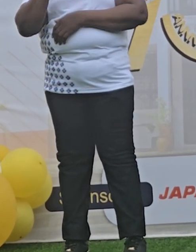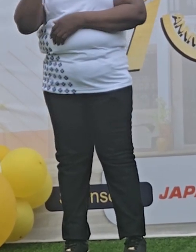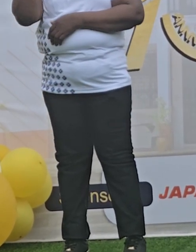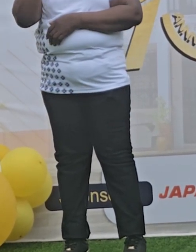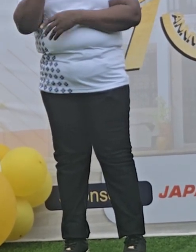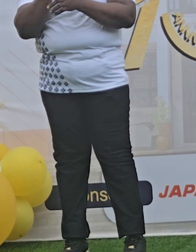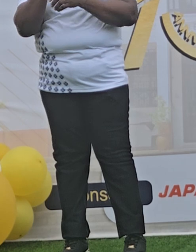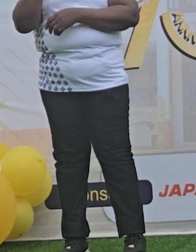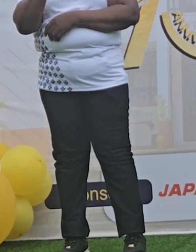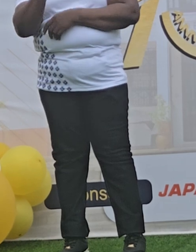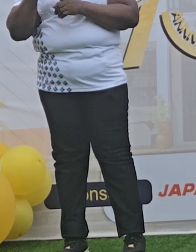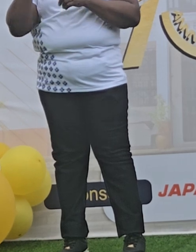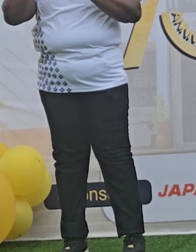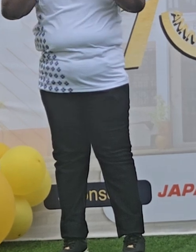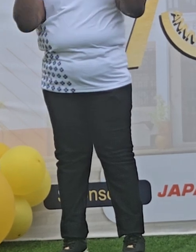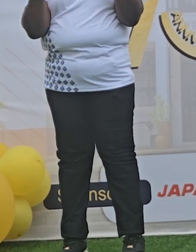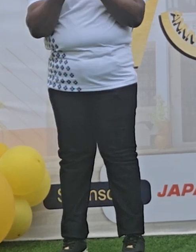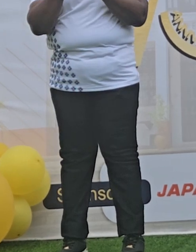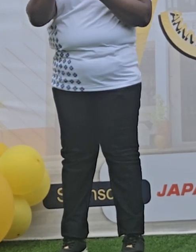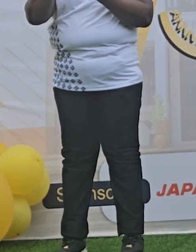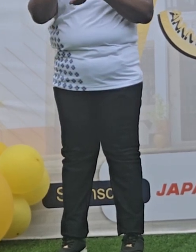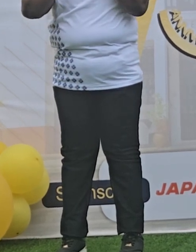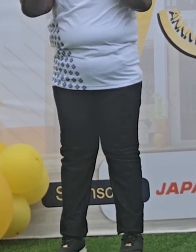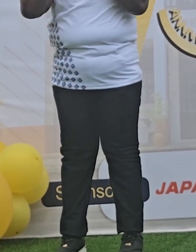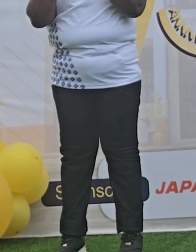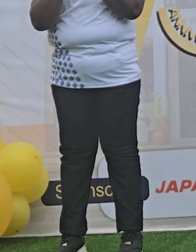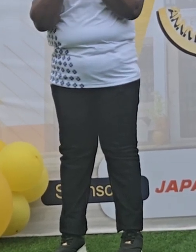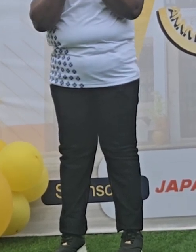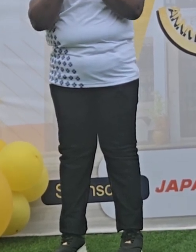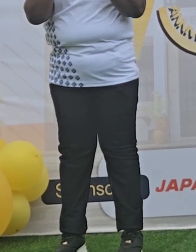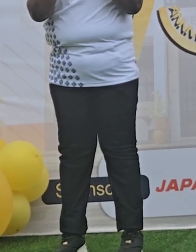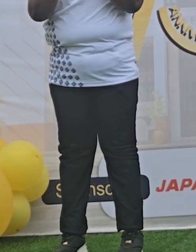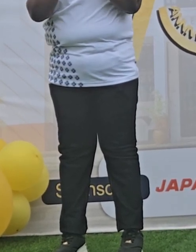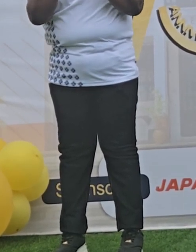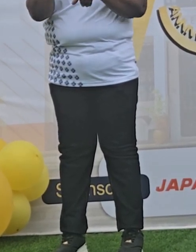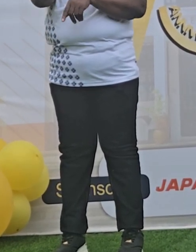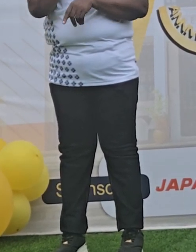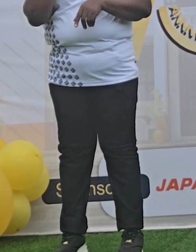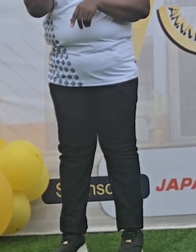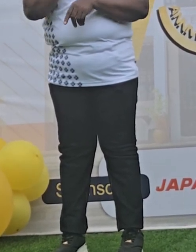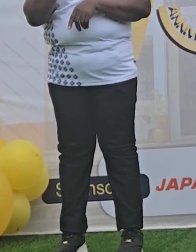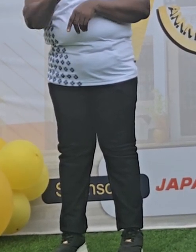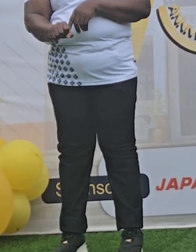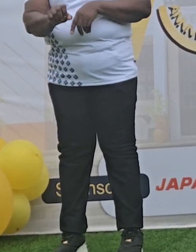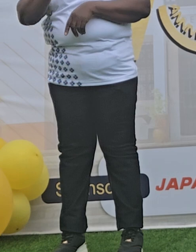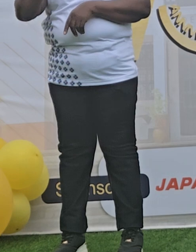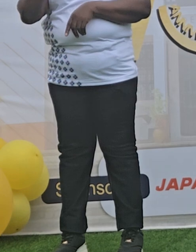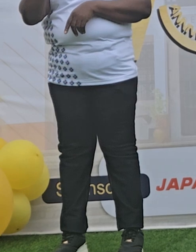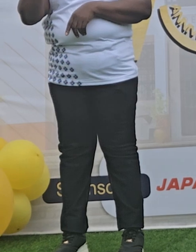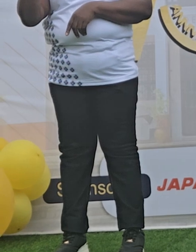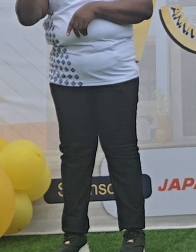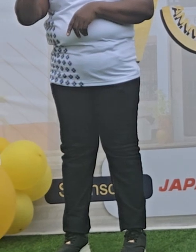sociology in University of Ghana and Africa south of the Sahara at least.